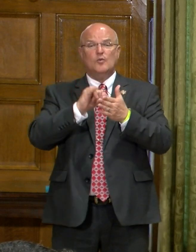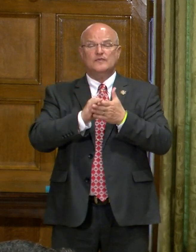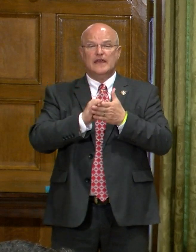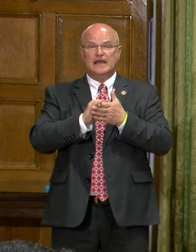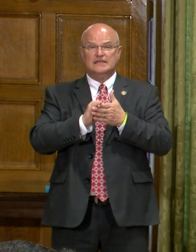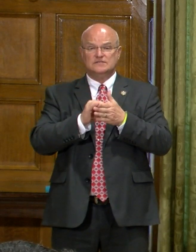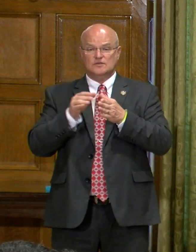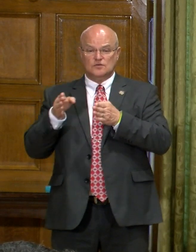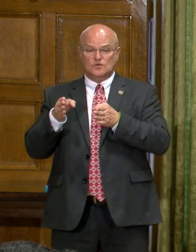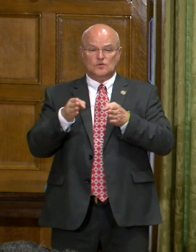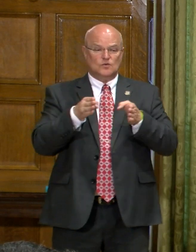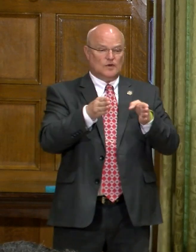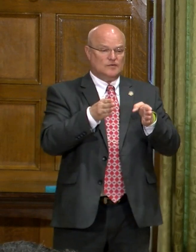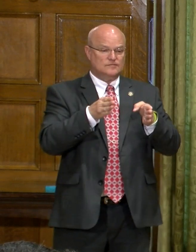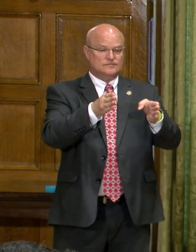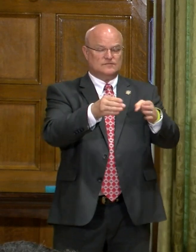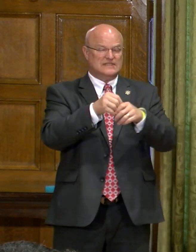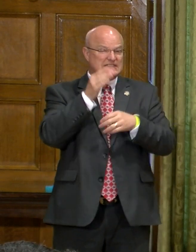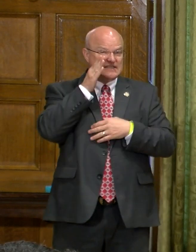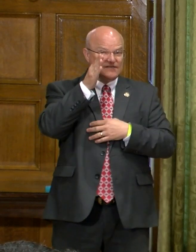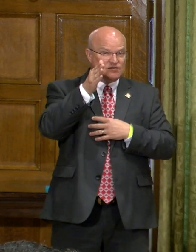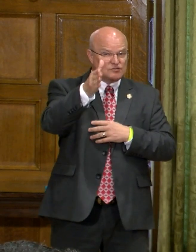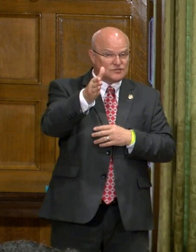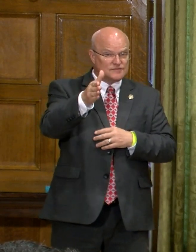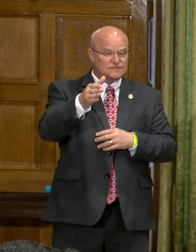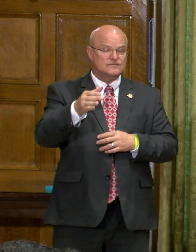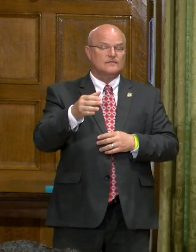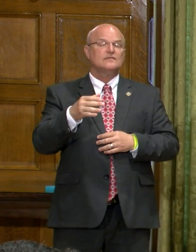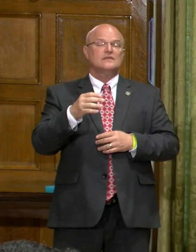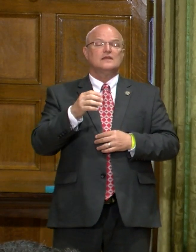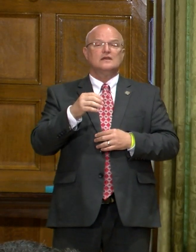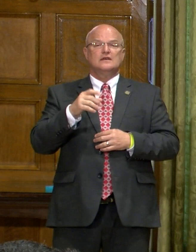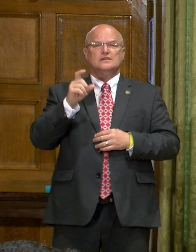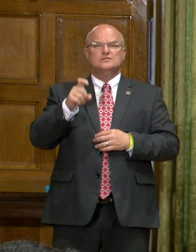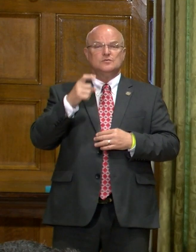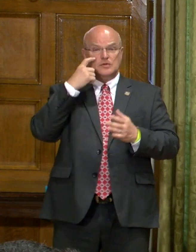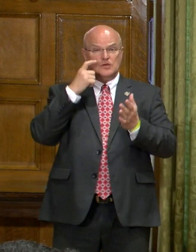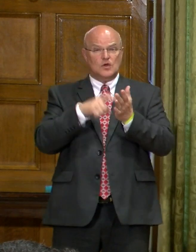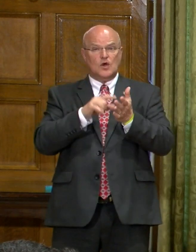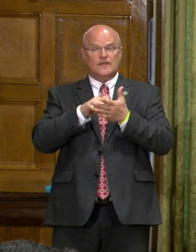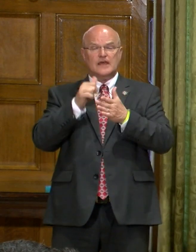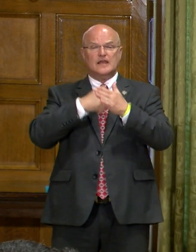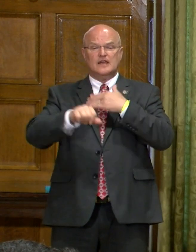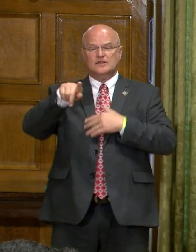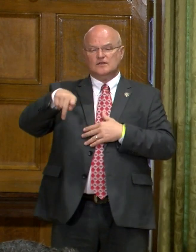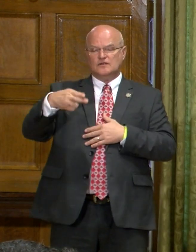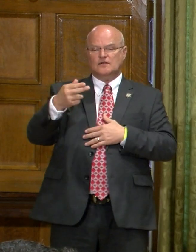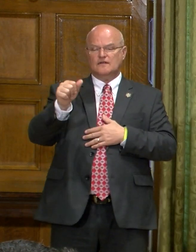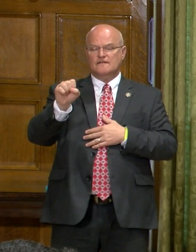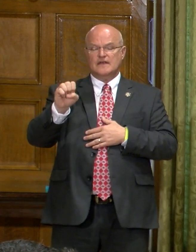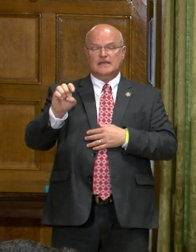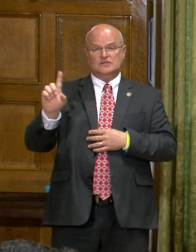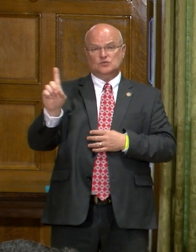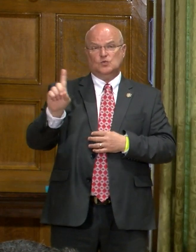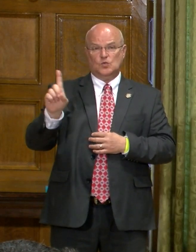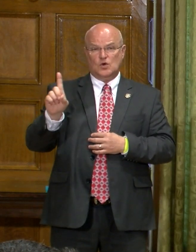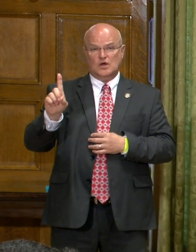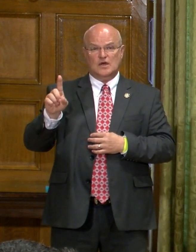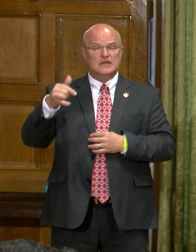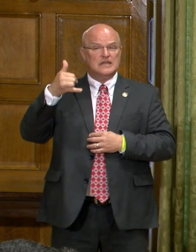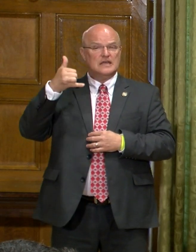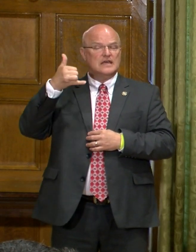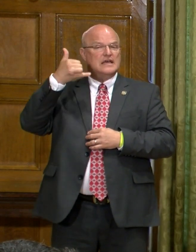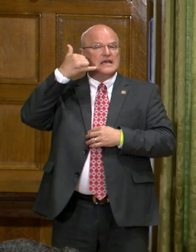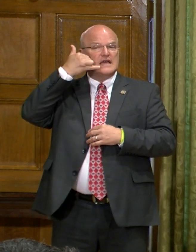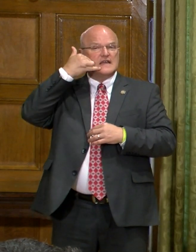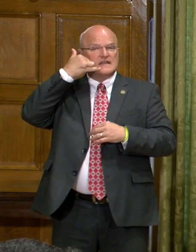that's a direction that we can move in the future. It should be noted that under Phase 1, telecommuting